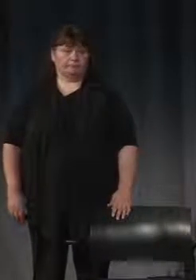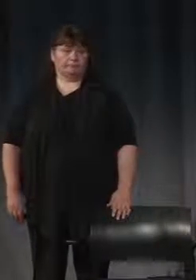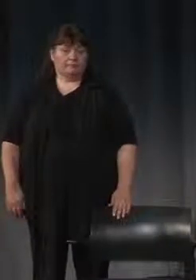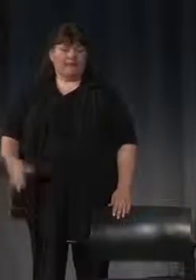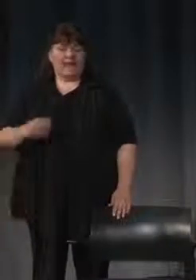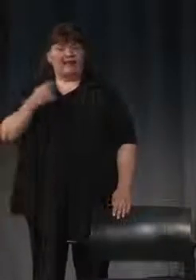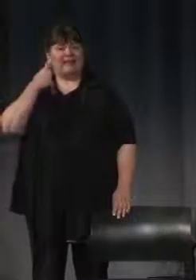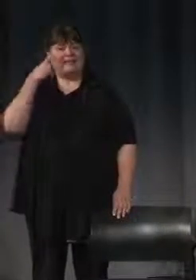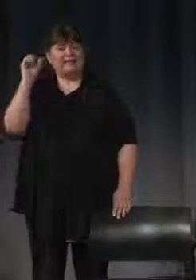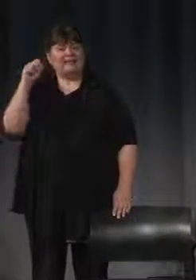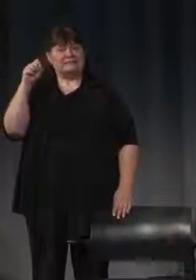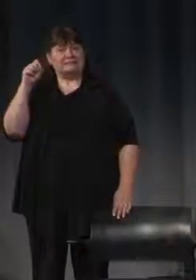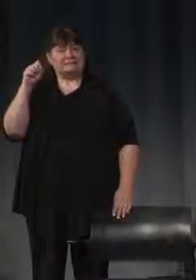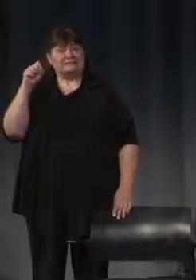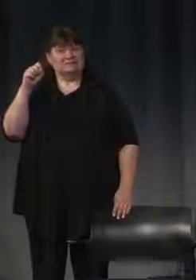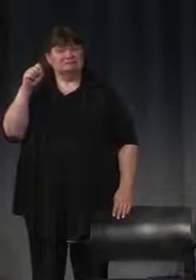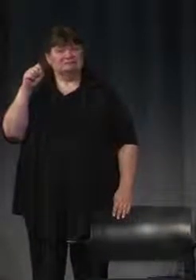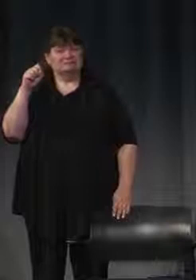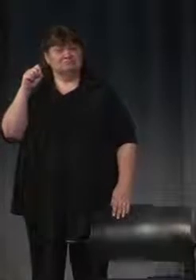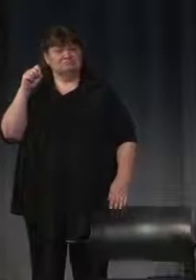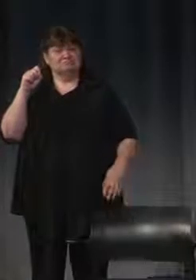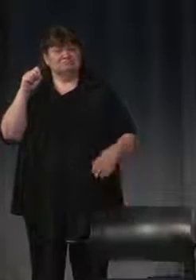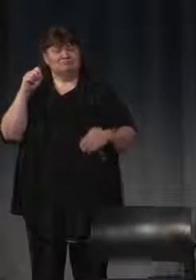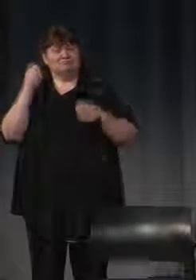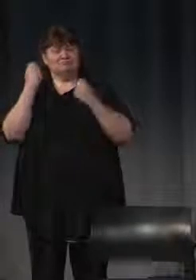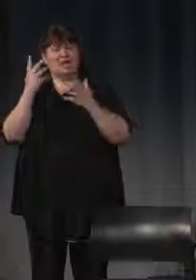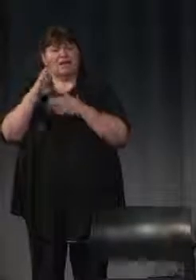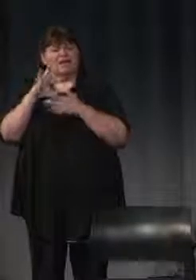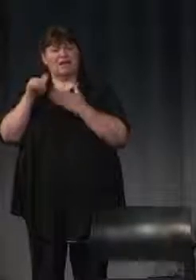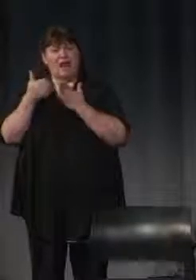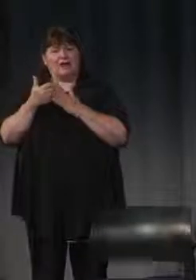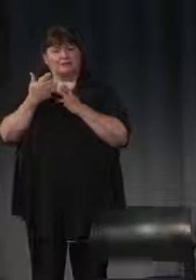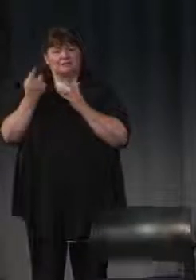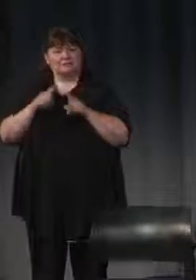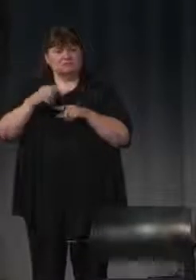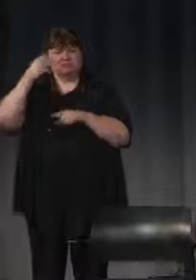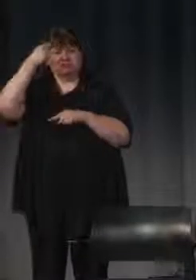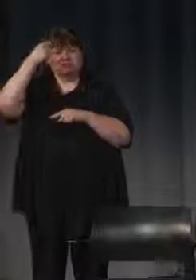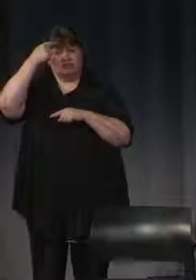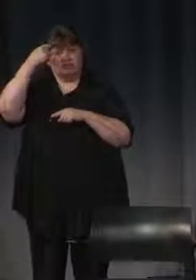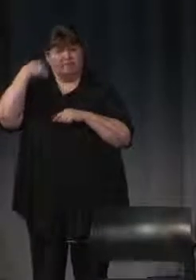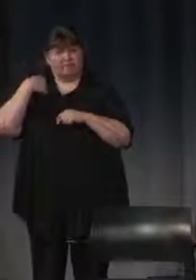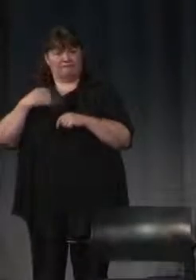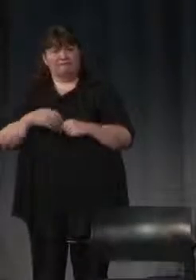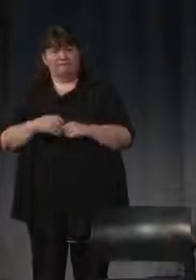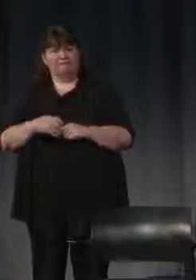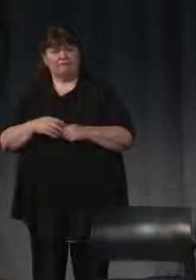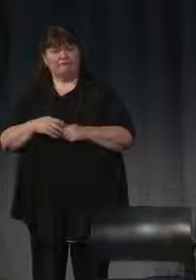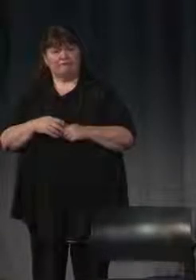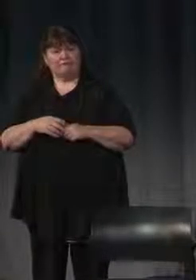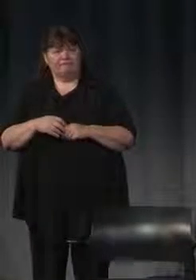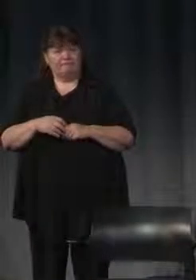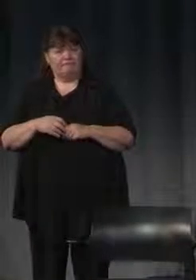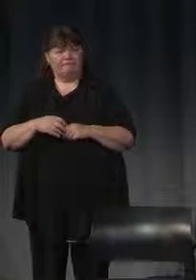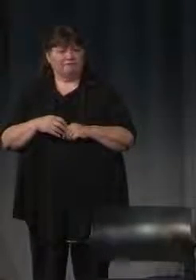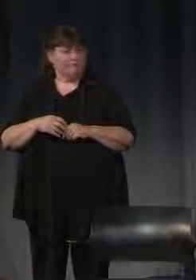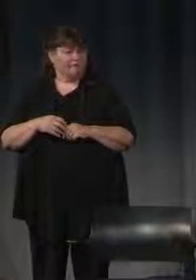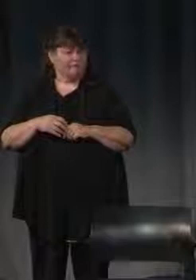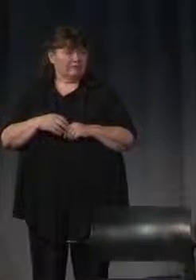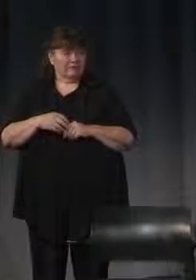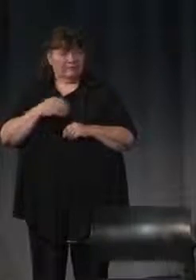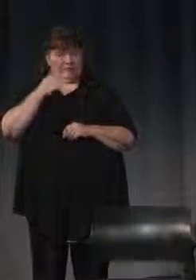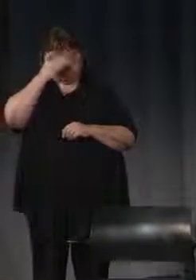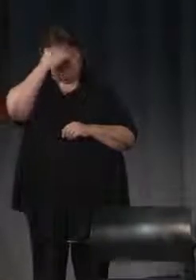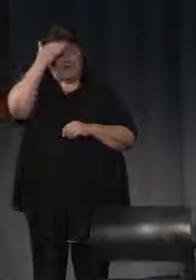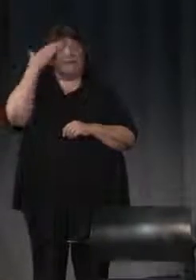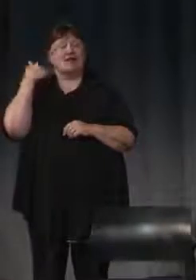I think, yes, it's almost certainly the case that a lot of that stuff happens in the cortex, although the details of that are still very much being worked